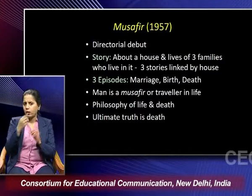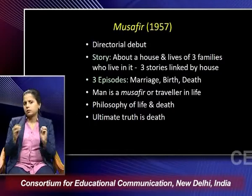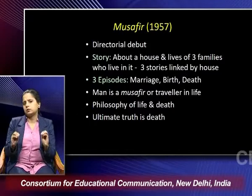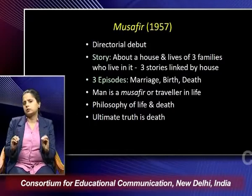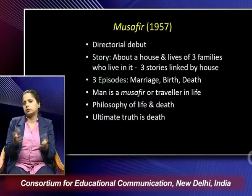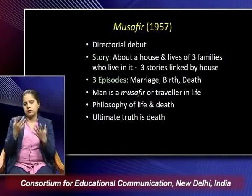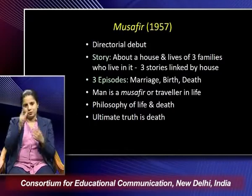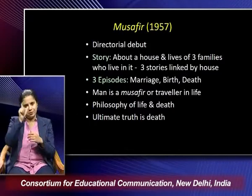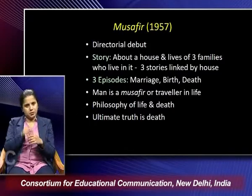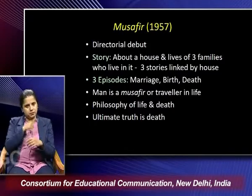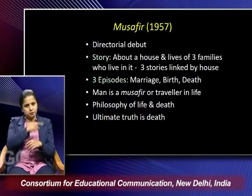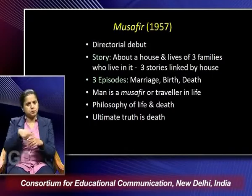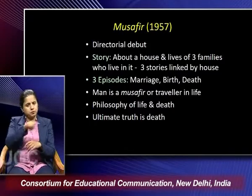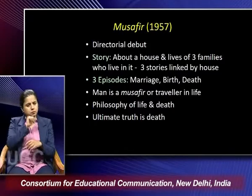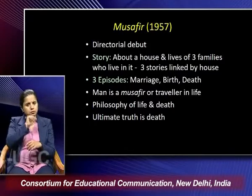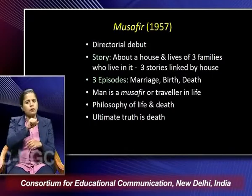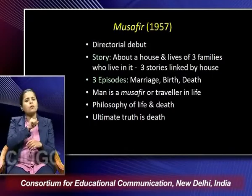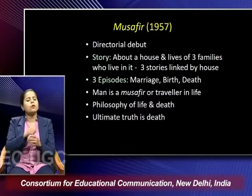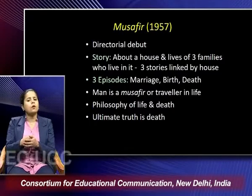he was his maiden